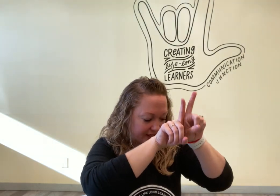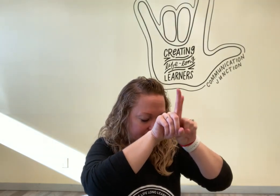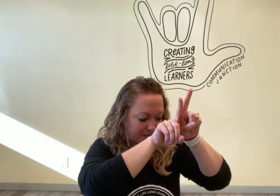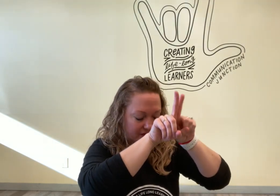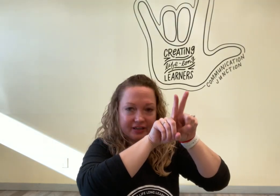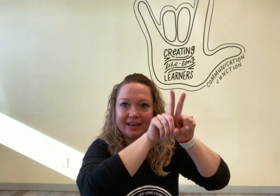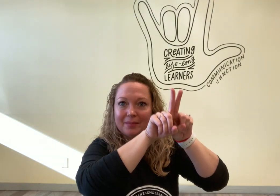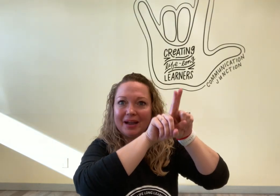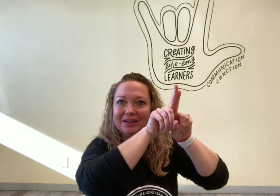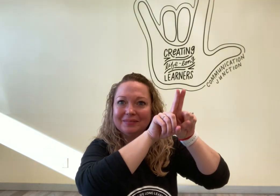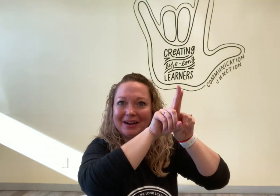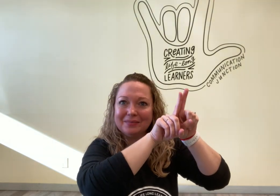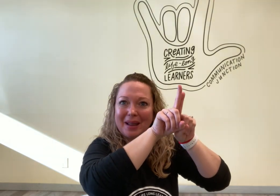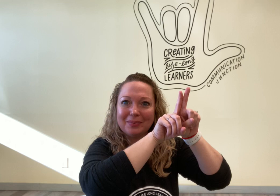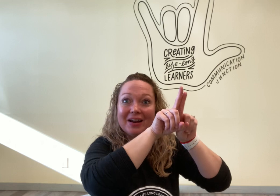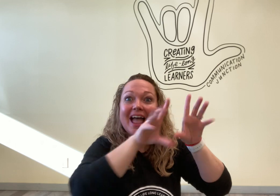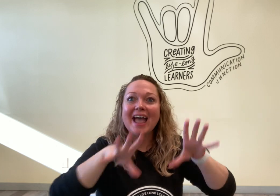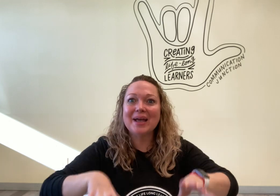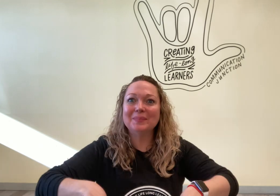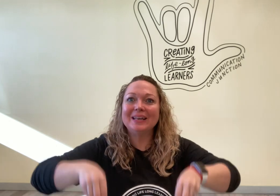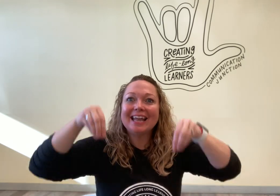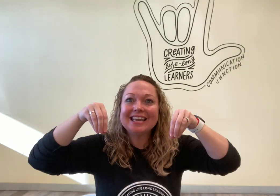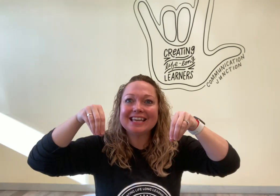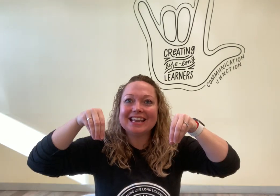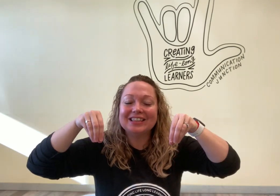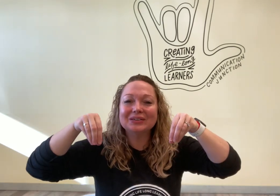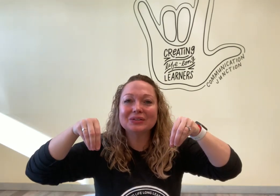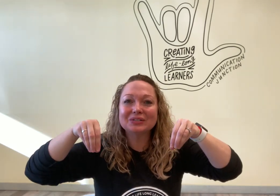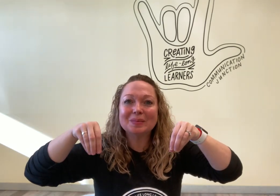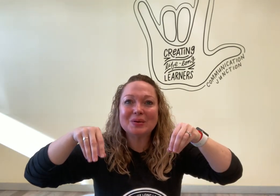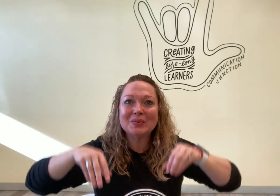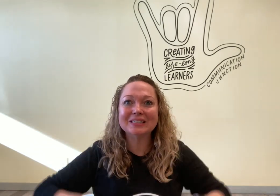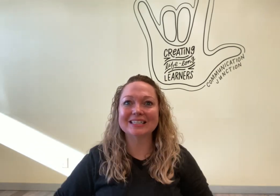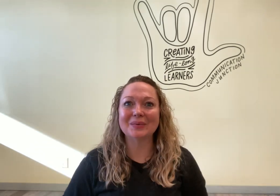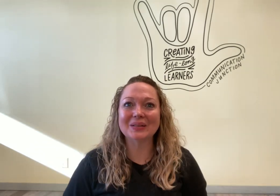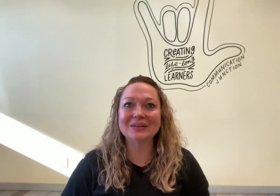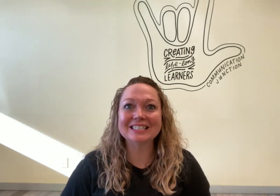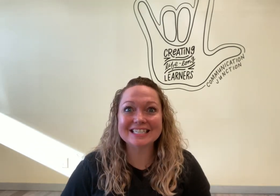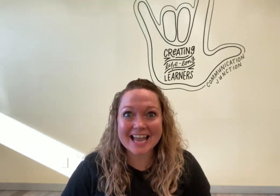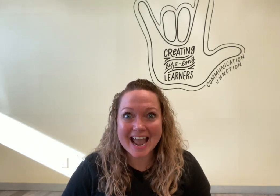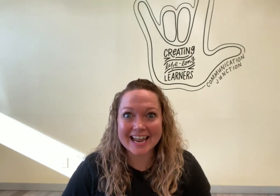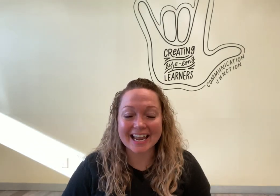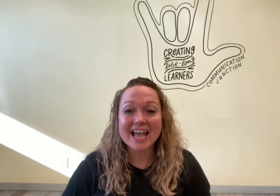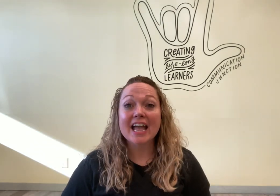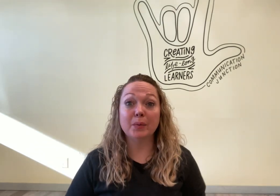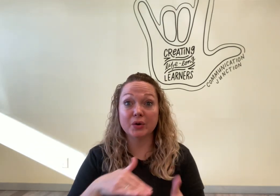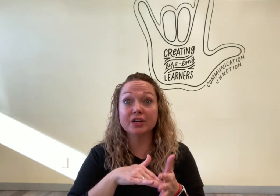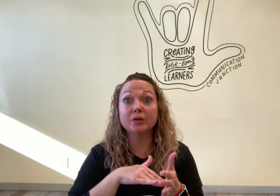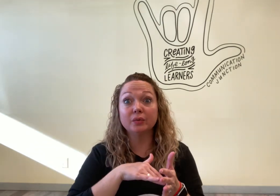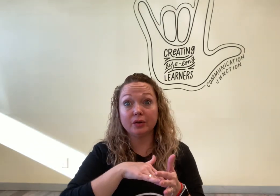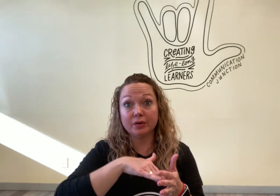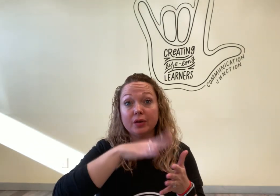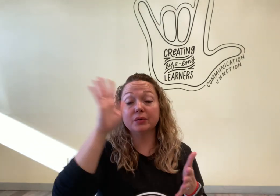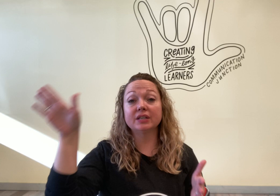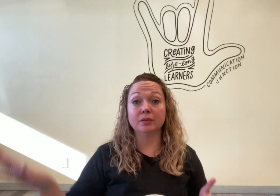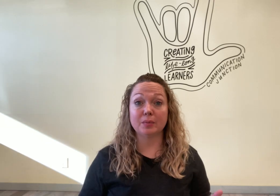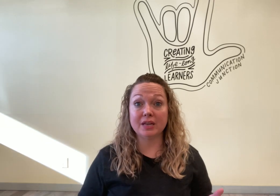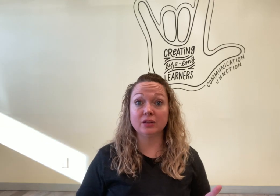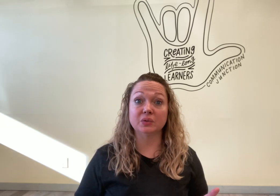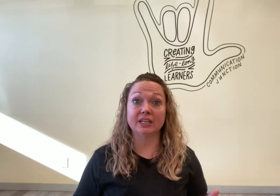bit looking at my paper, and blankie. Those are some new ones that we learned today. And we're gonna learn those and repeat those again in